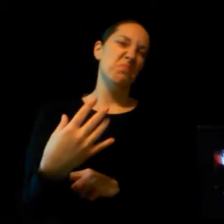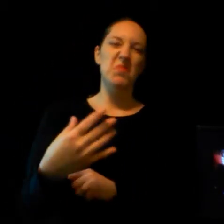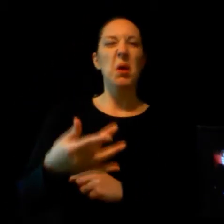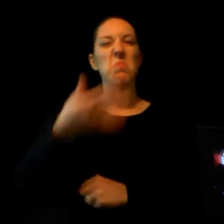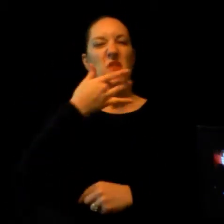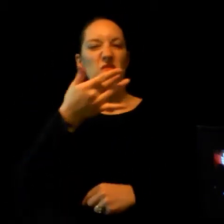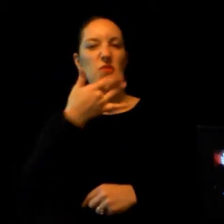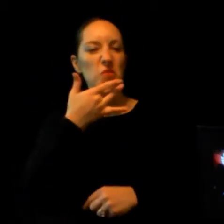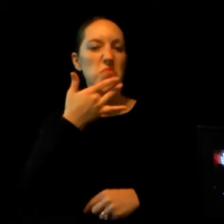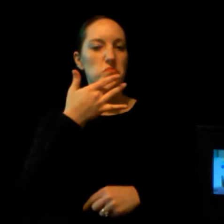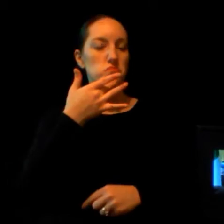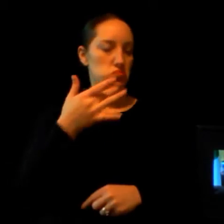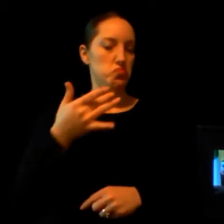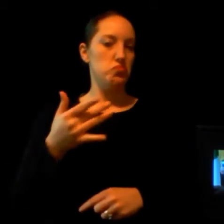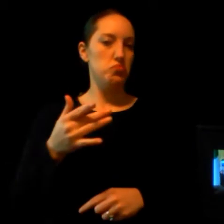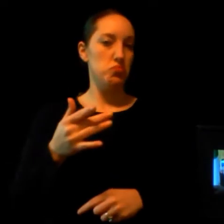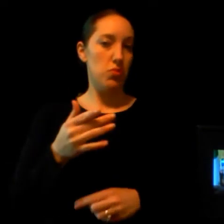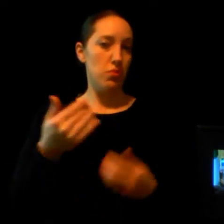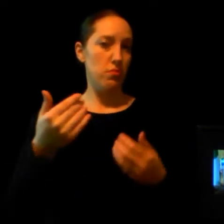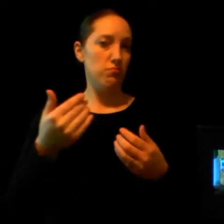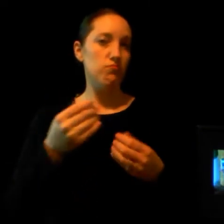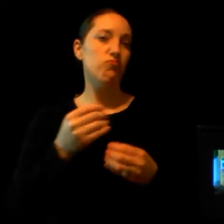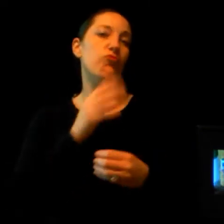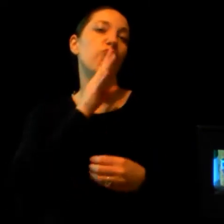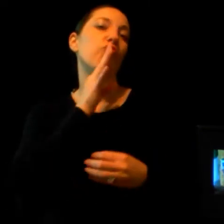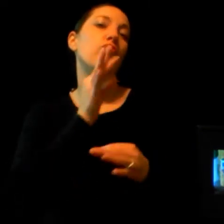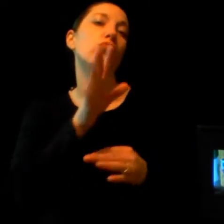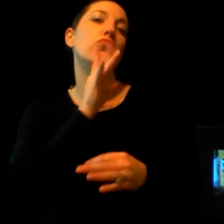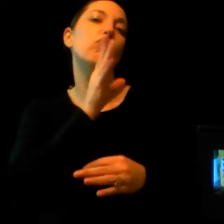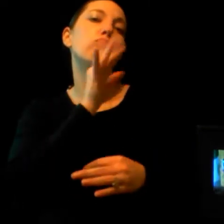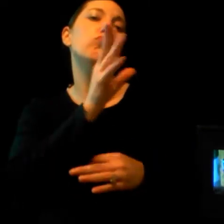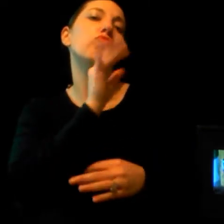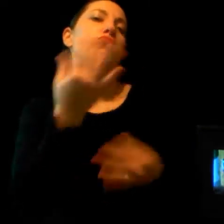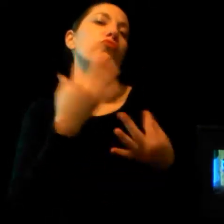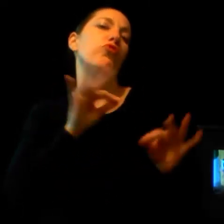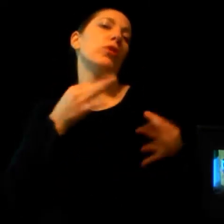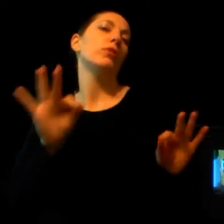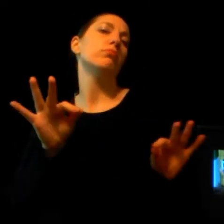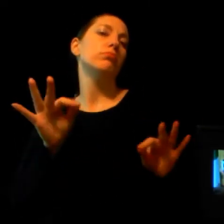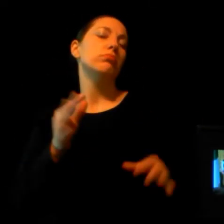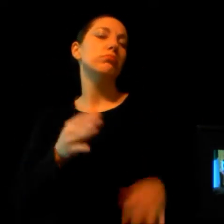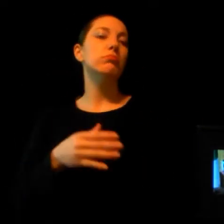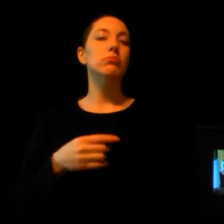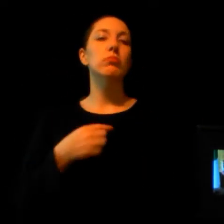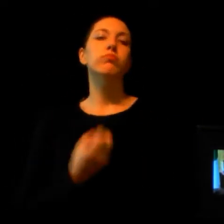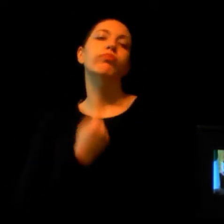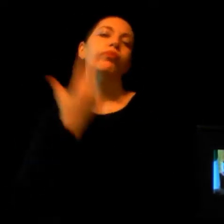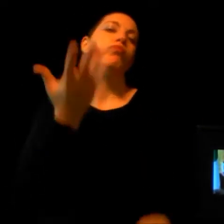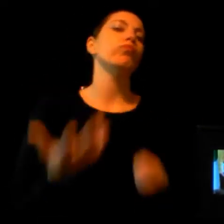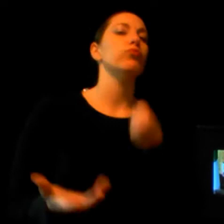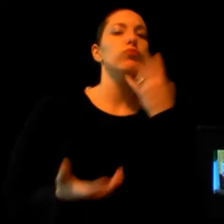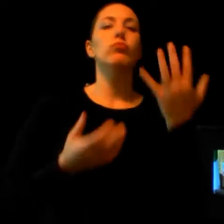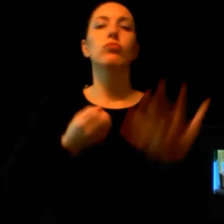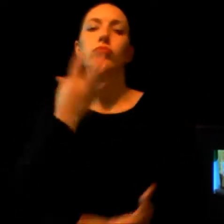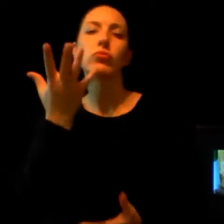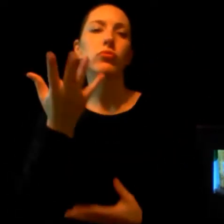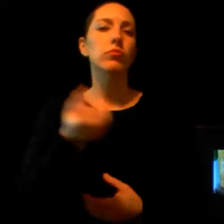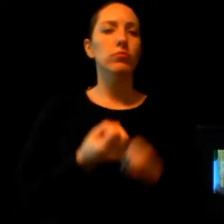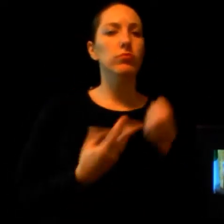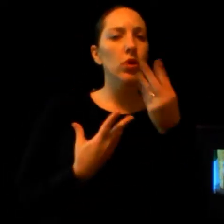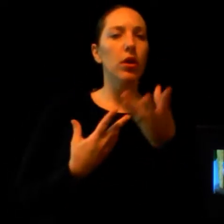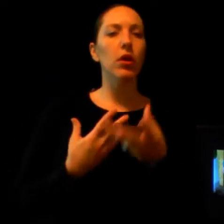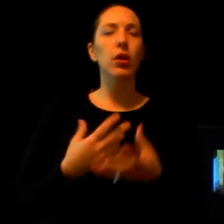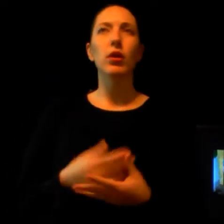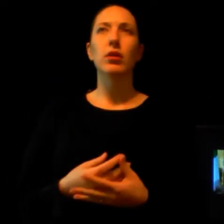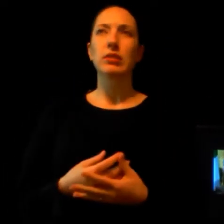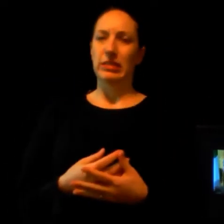the rules. His mom lived in Long Island for 10 years or so. God rest her soul.